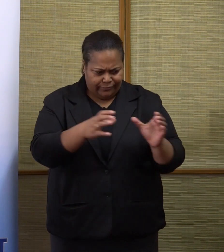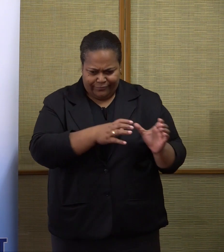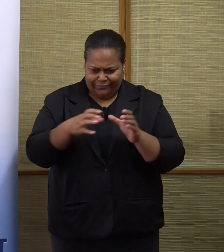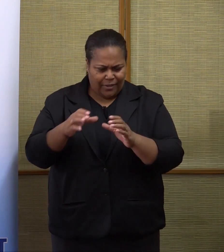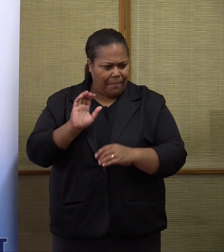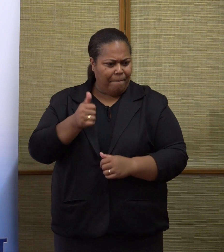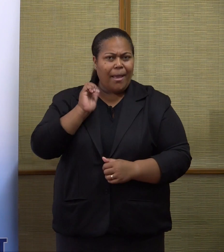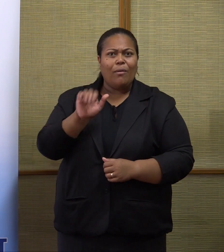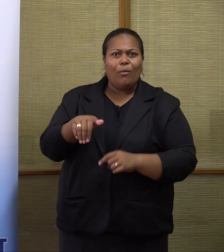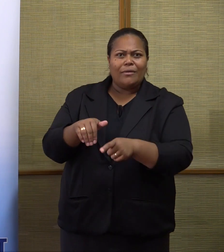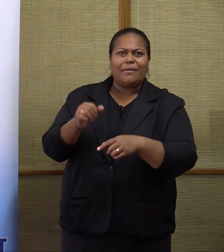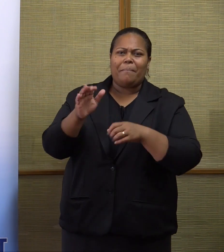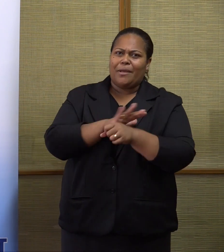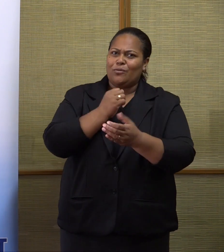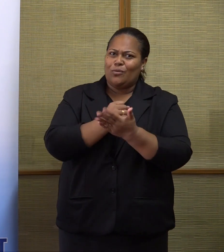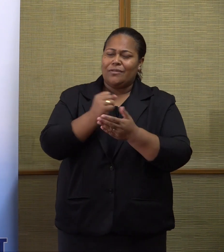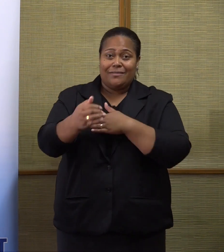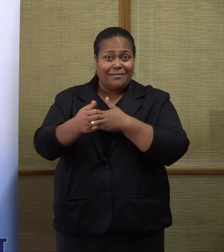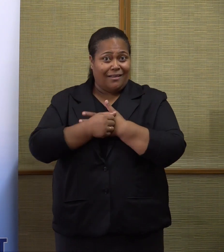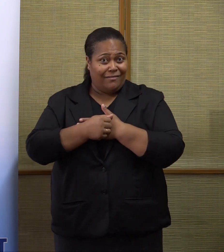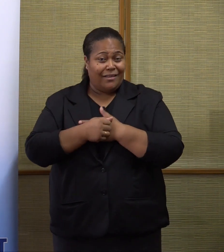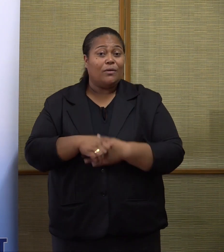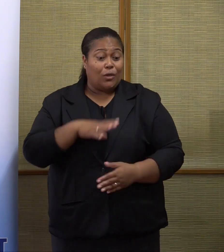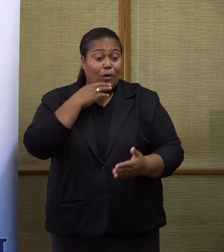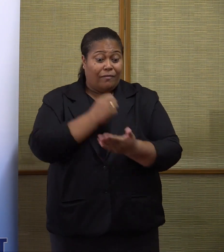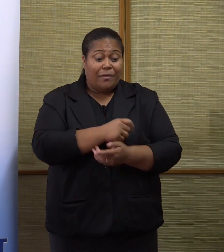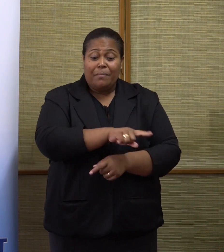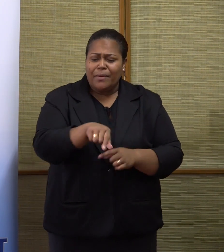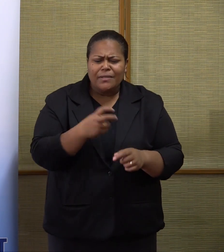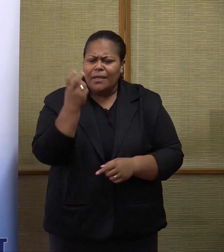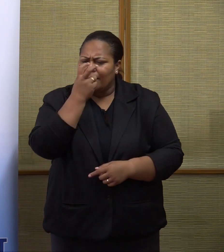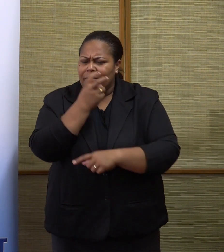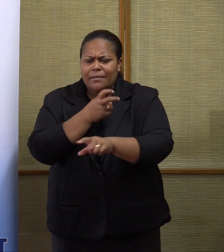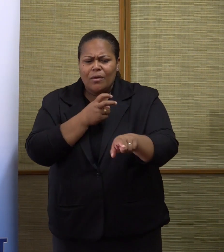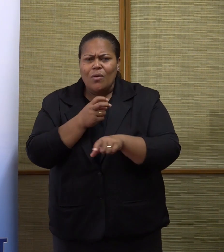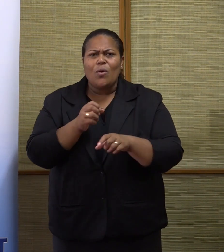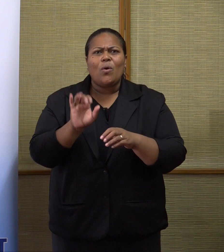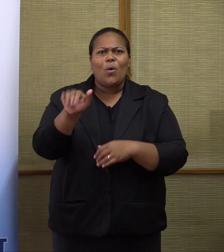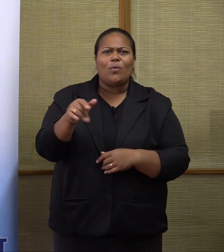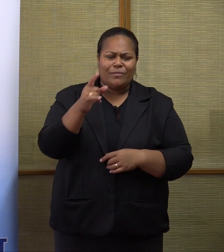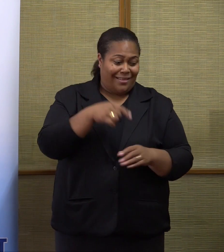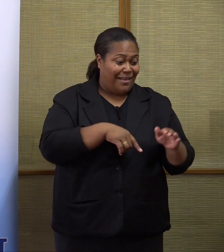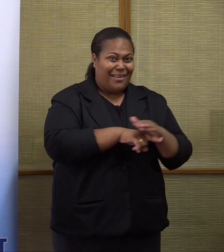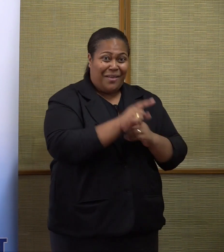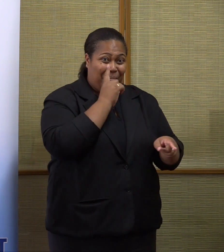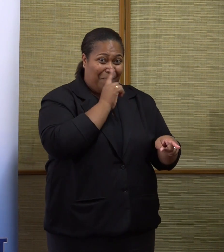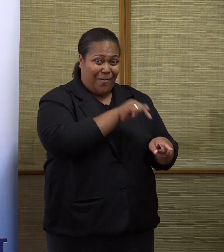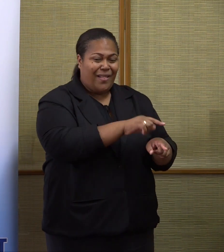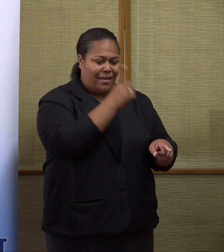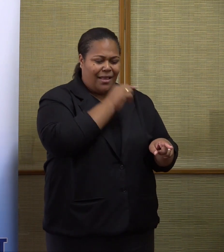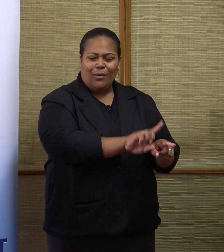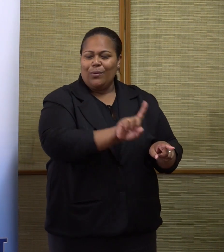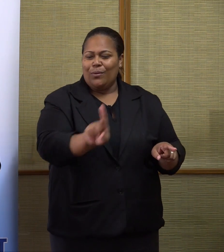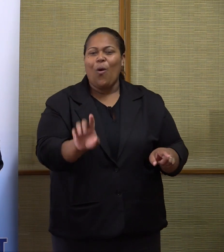home. Once that is confirmed from those that are actually inspecting homes, the evacuees is then allowed to go home. But the